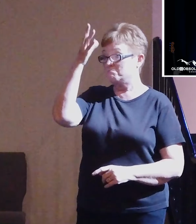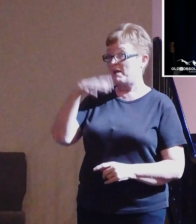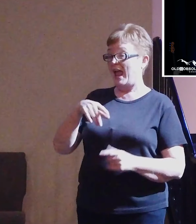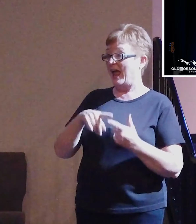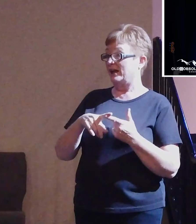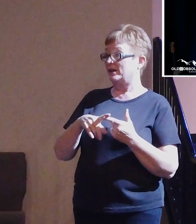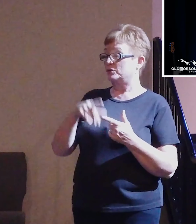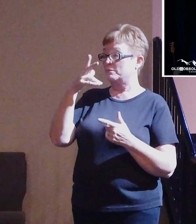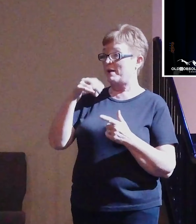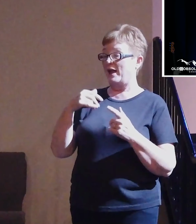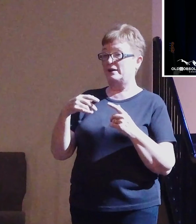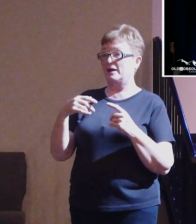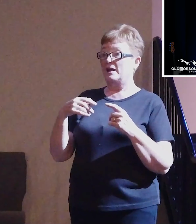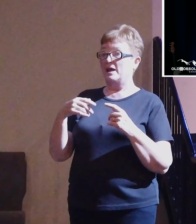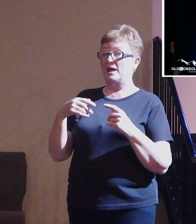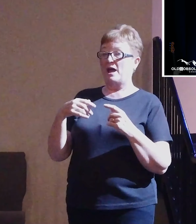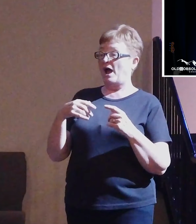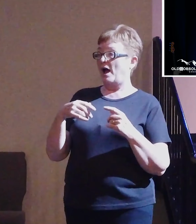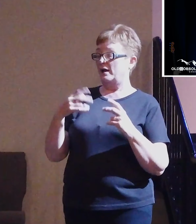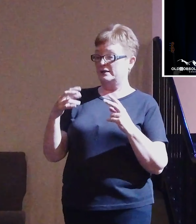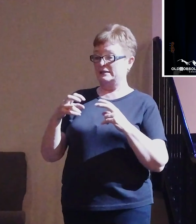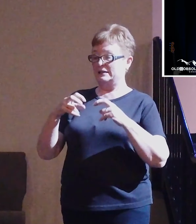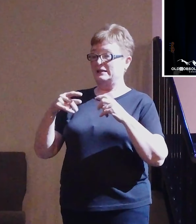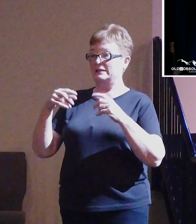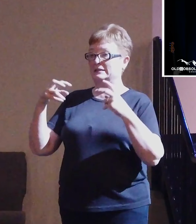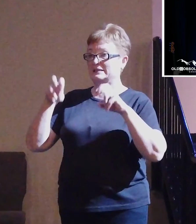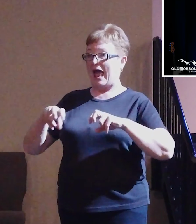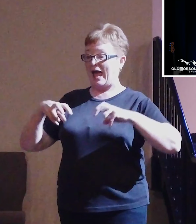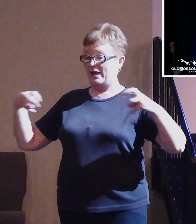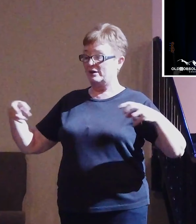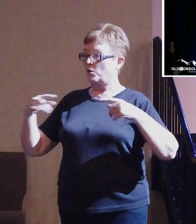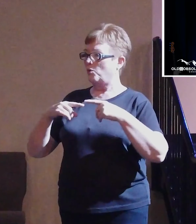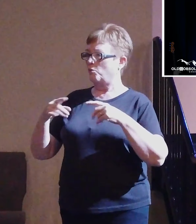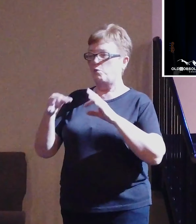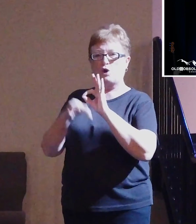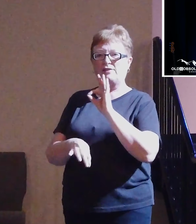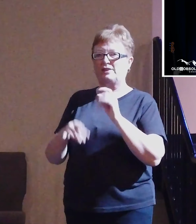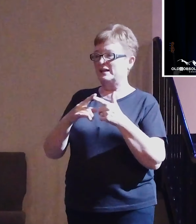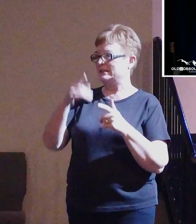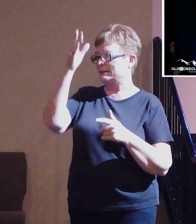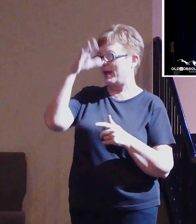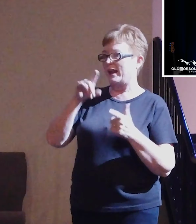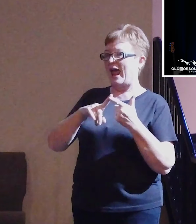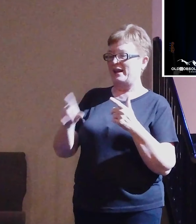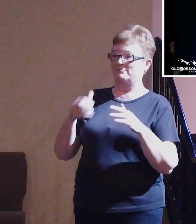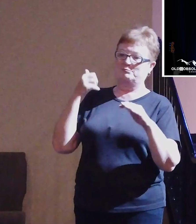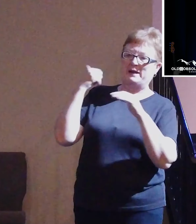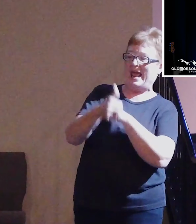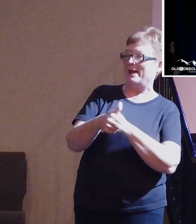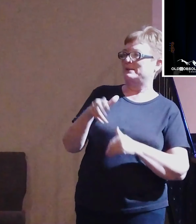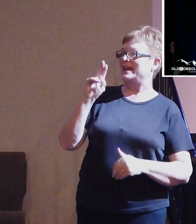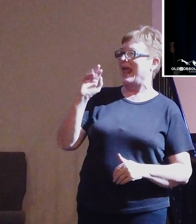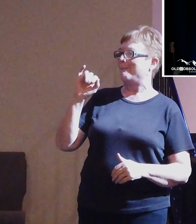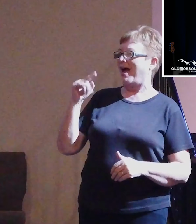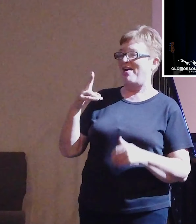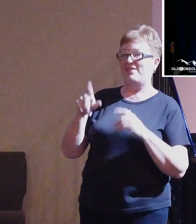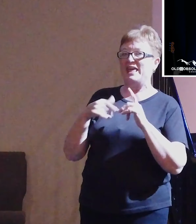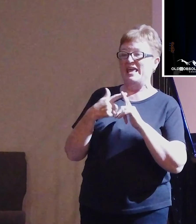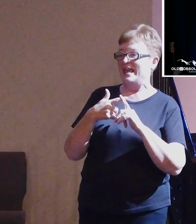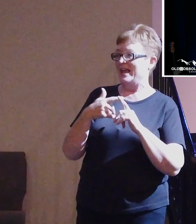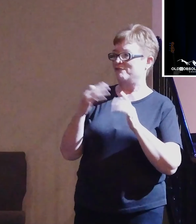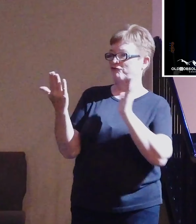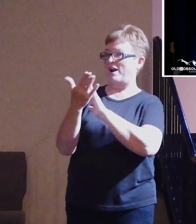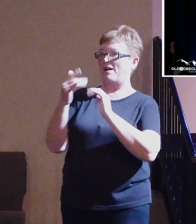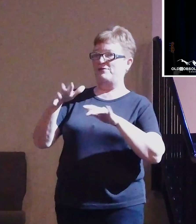and sat opposite of him, that is Naboth, and the worthless men brought a charge against Naboth in the presence of the people saying,